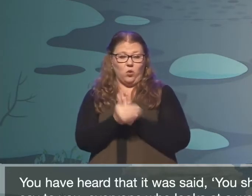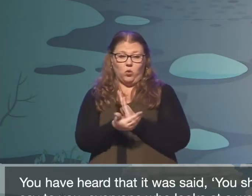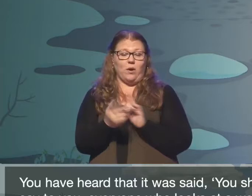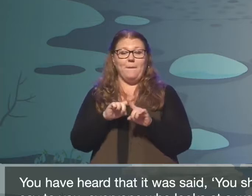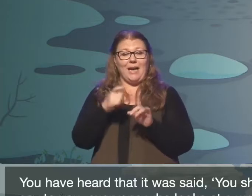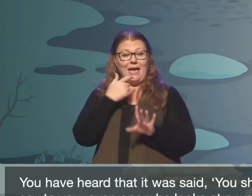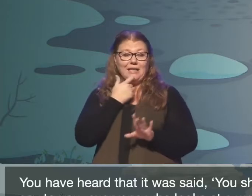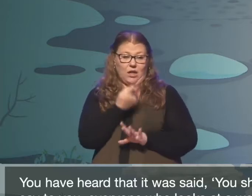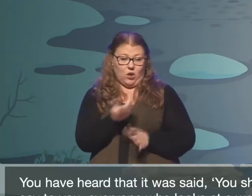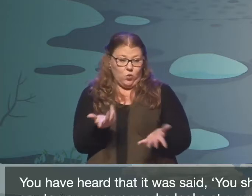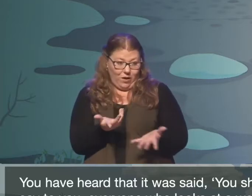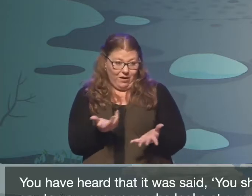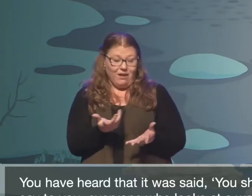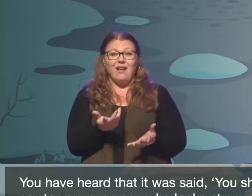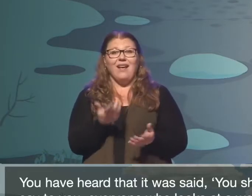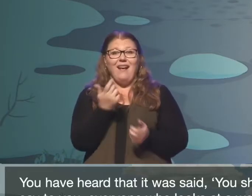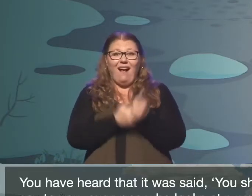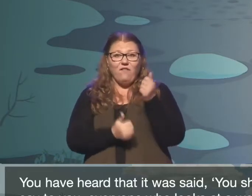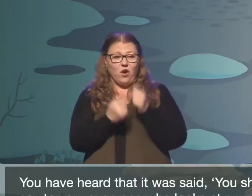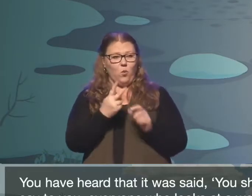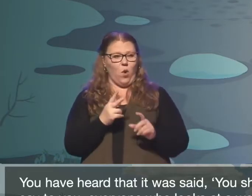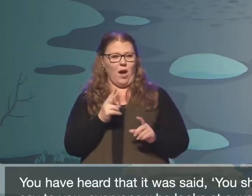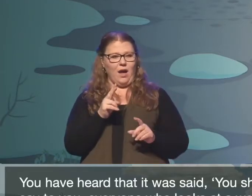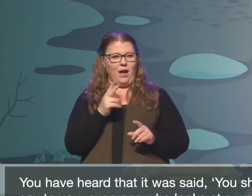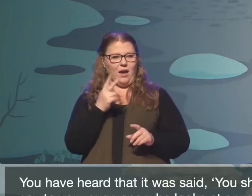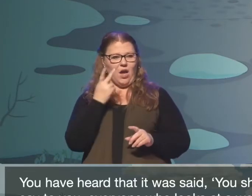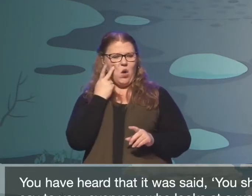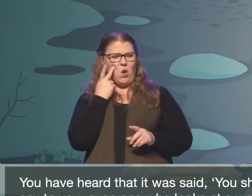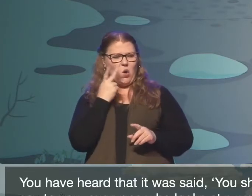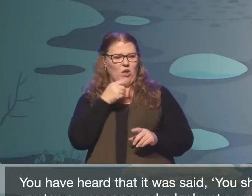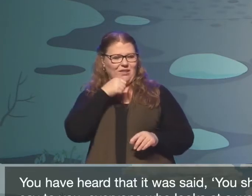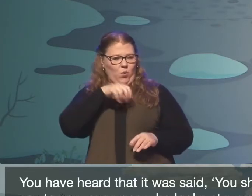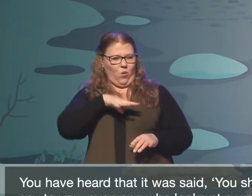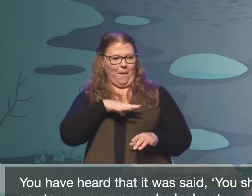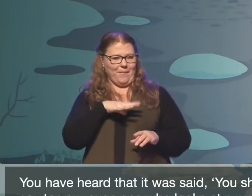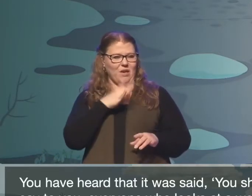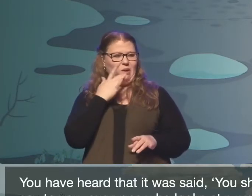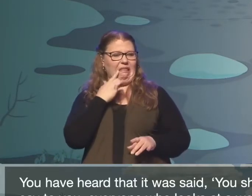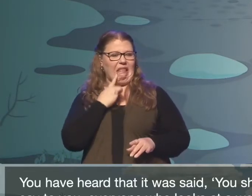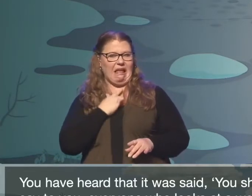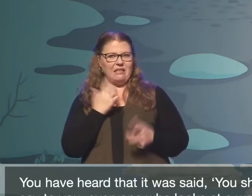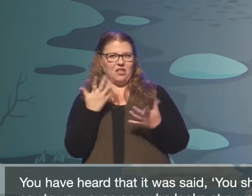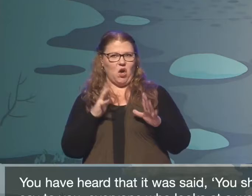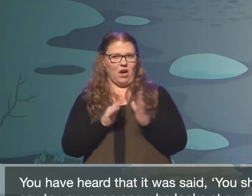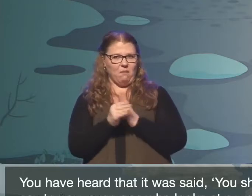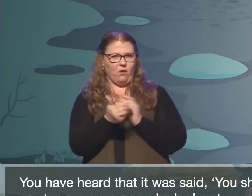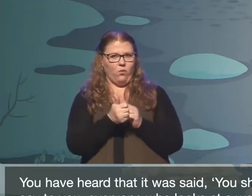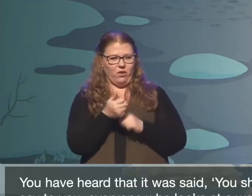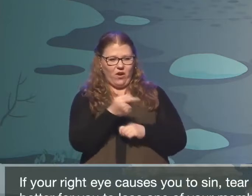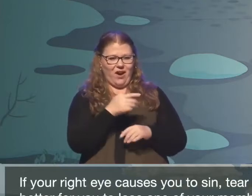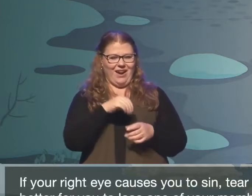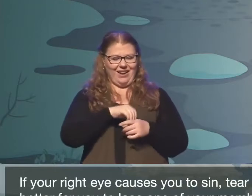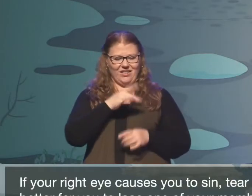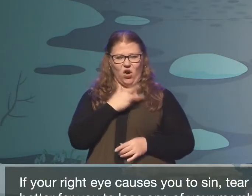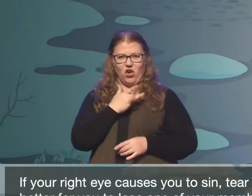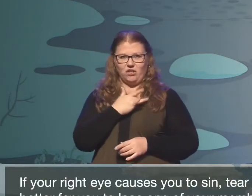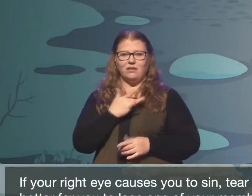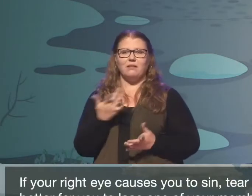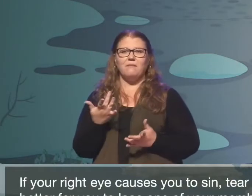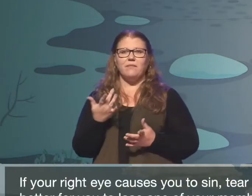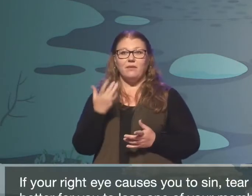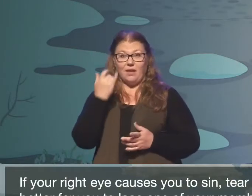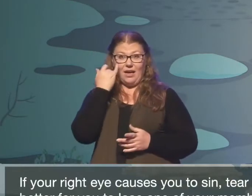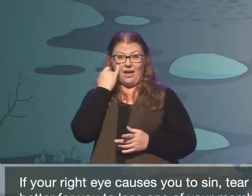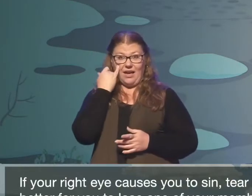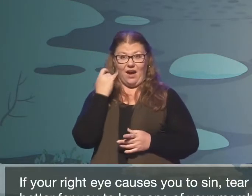I say to you, everyone who looks at a woman with lust has already committed adultery with her in his heart. And if